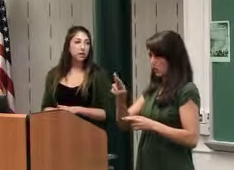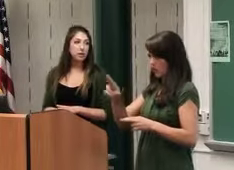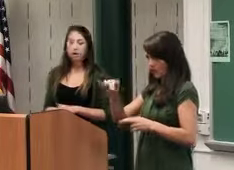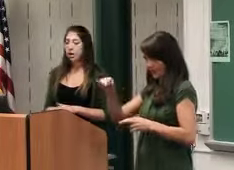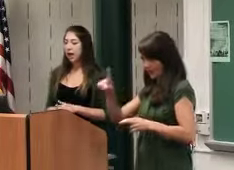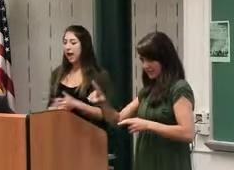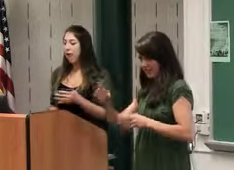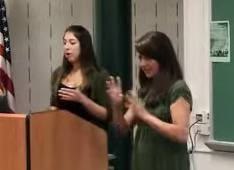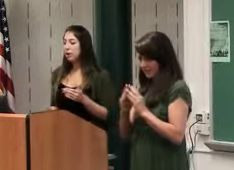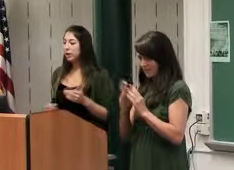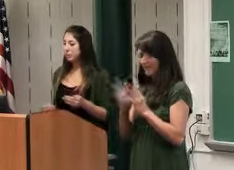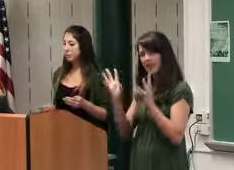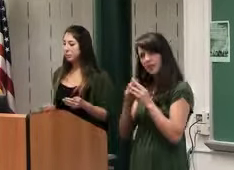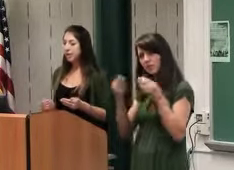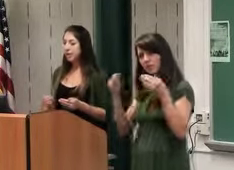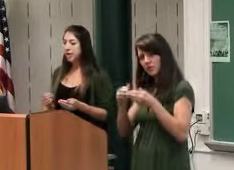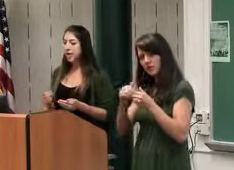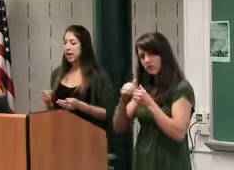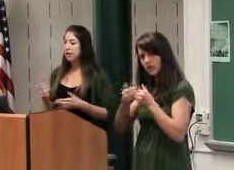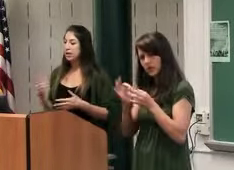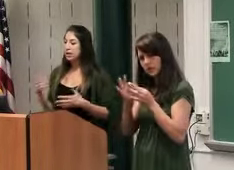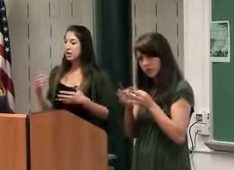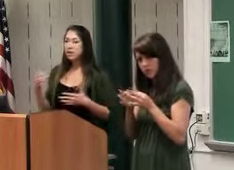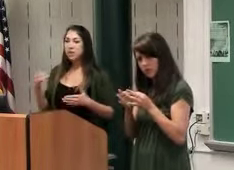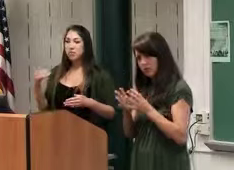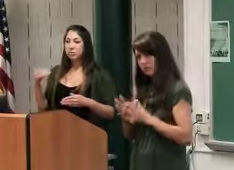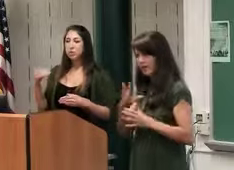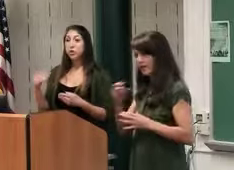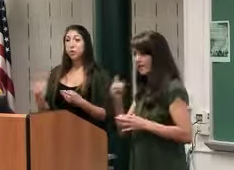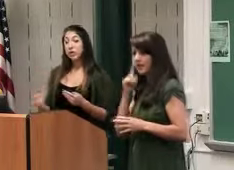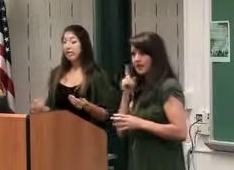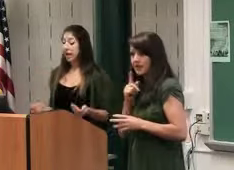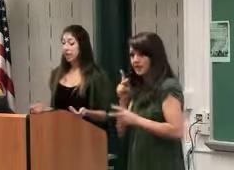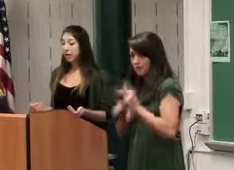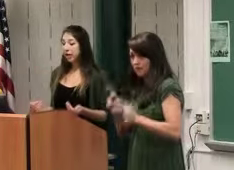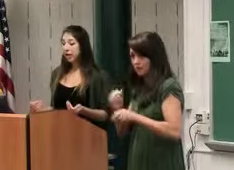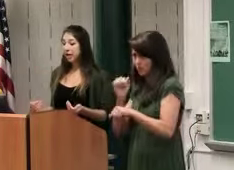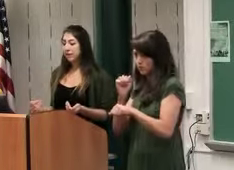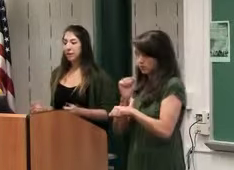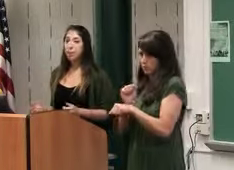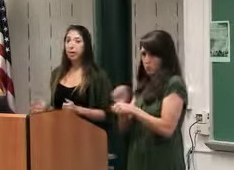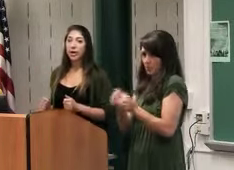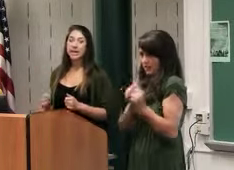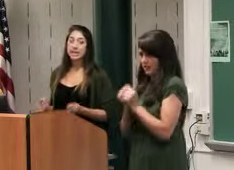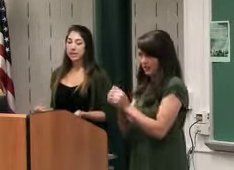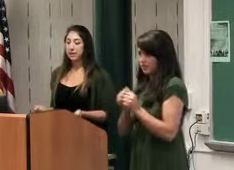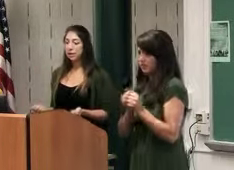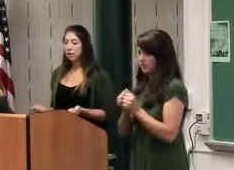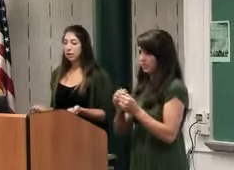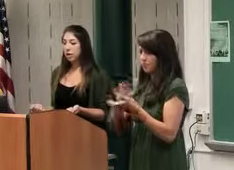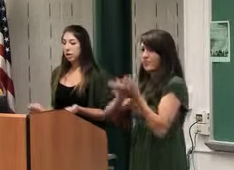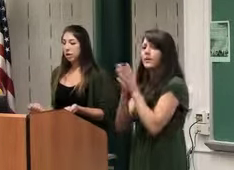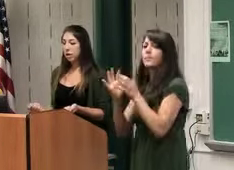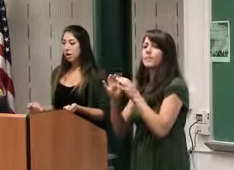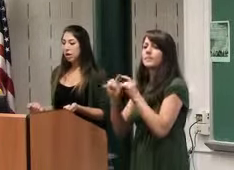pretty much focused on how interpreters and deaf people should work together and become more as a